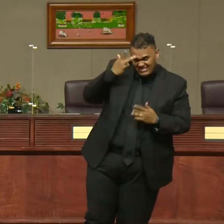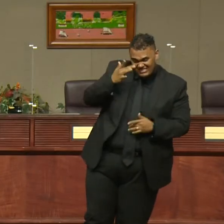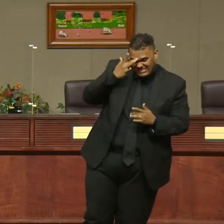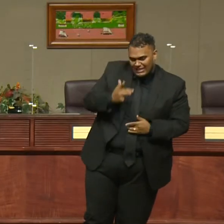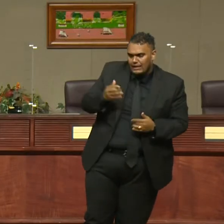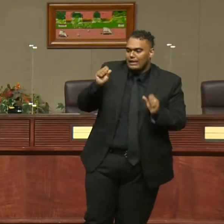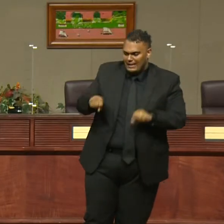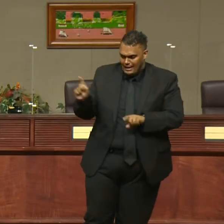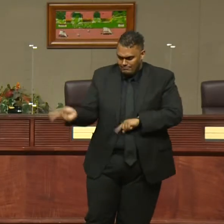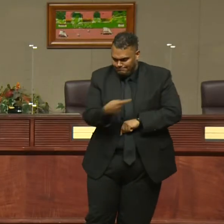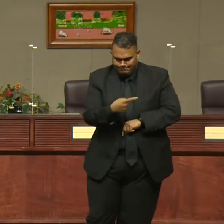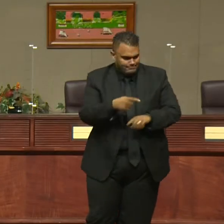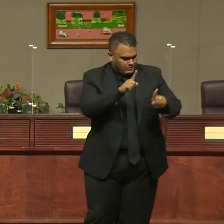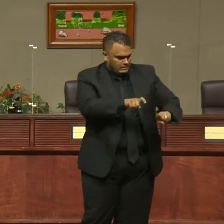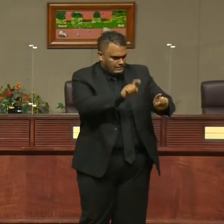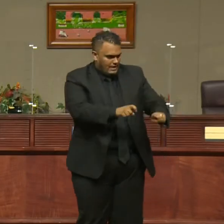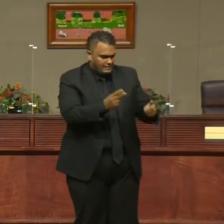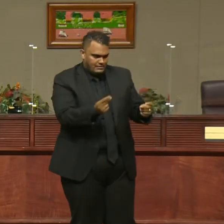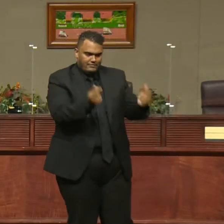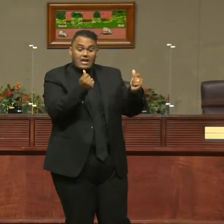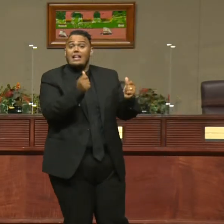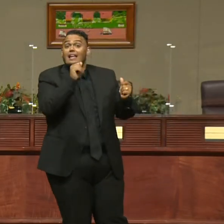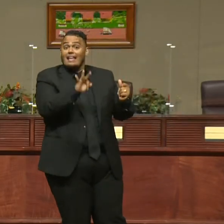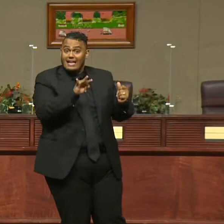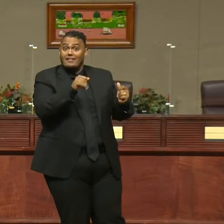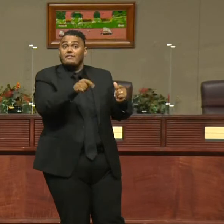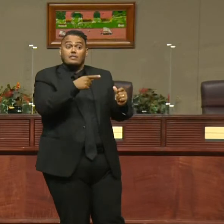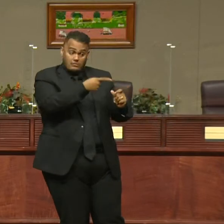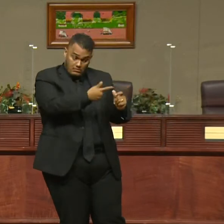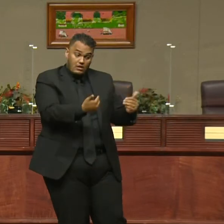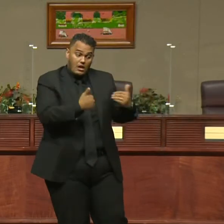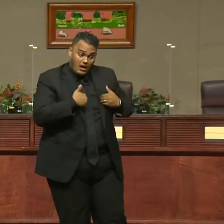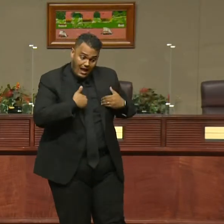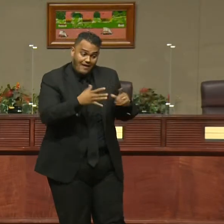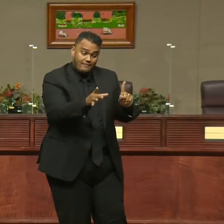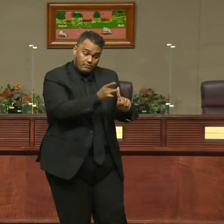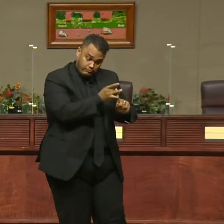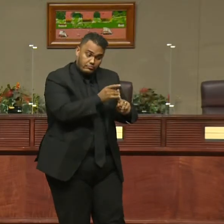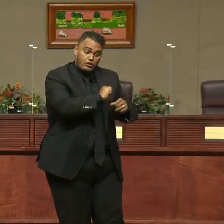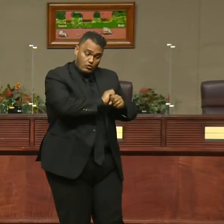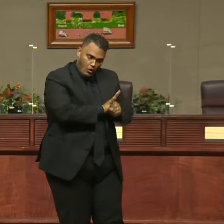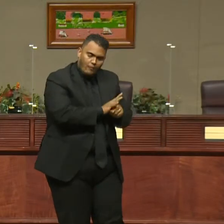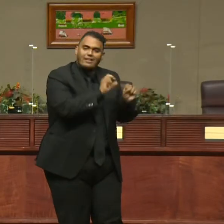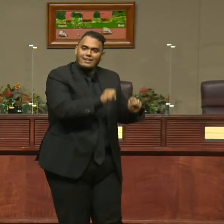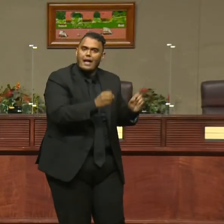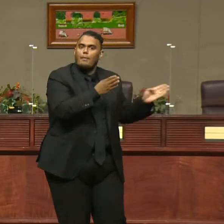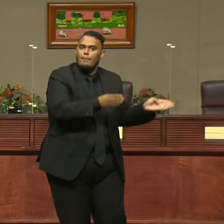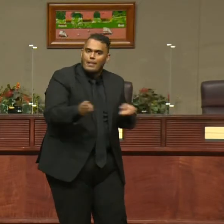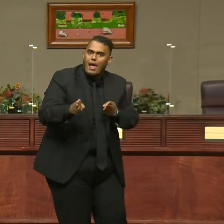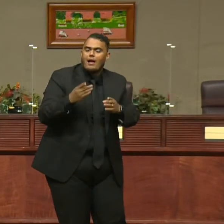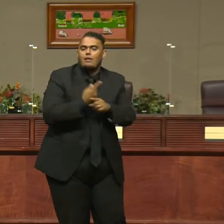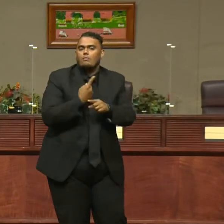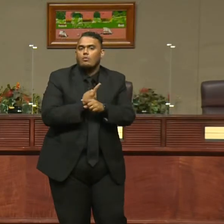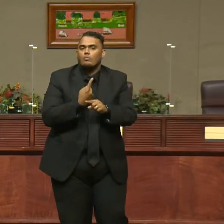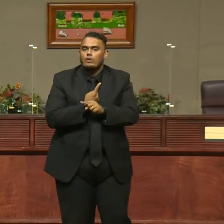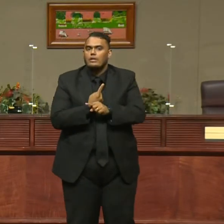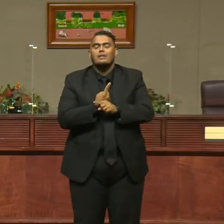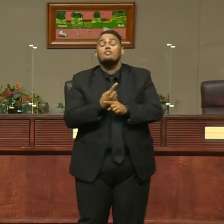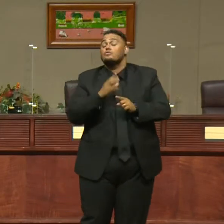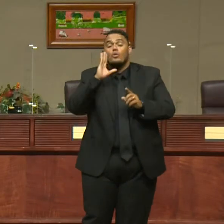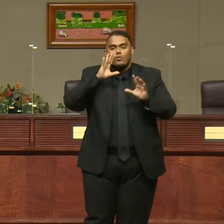have a positive result. So the idea beyond the whole amount is to really